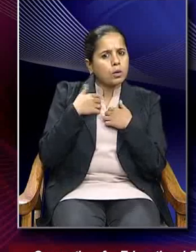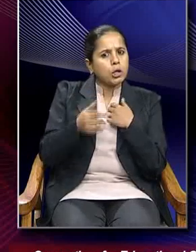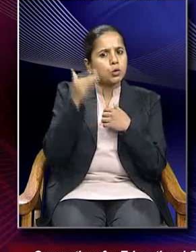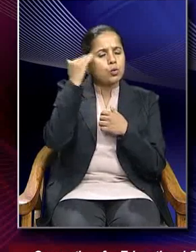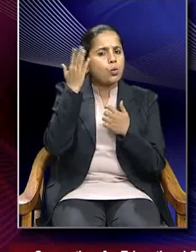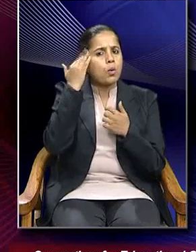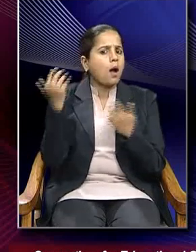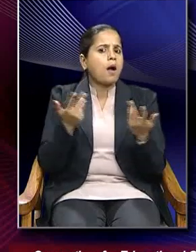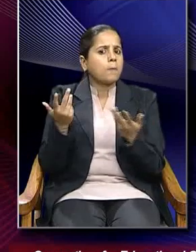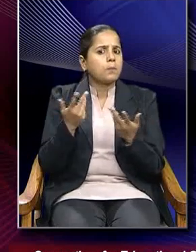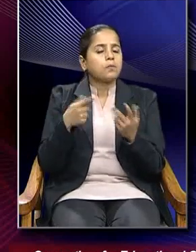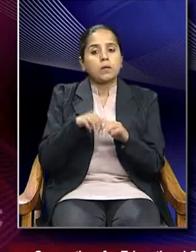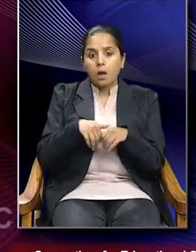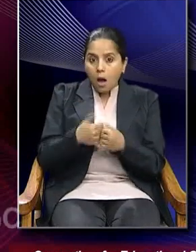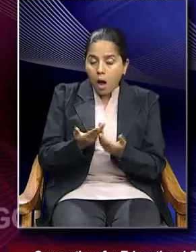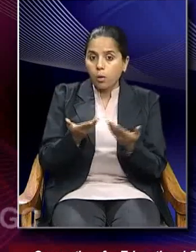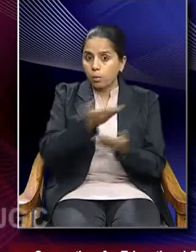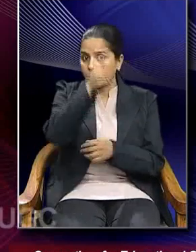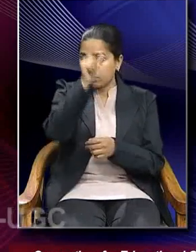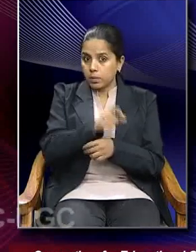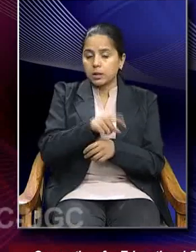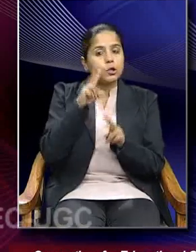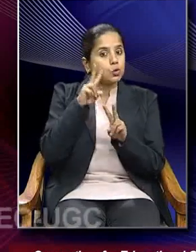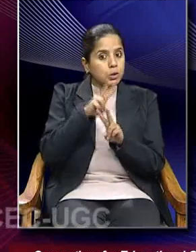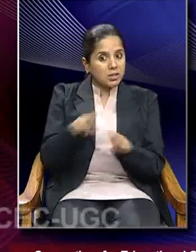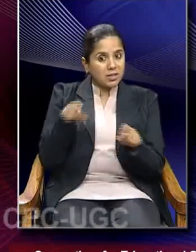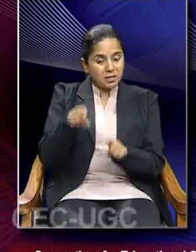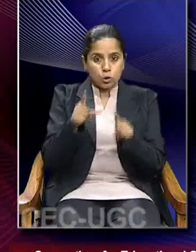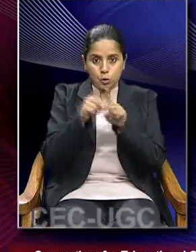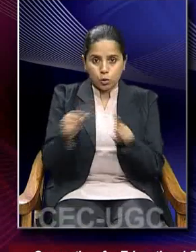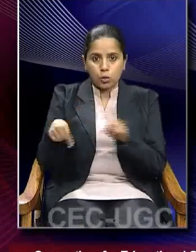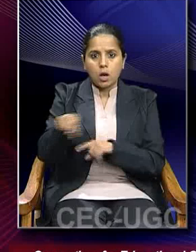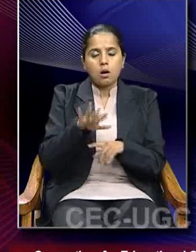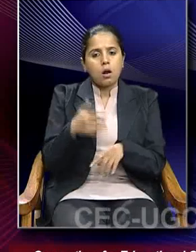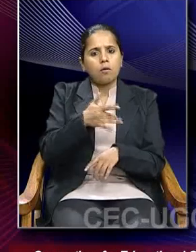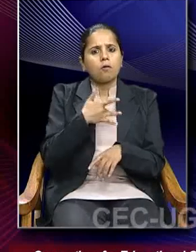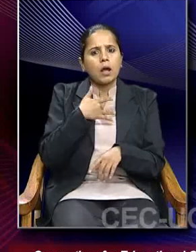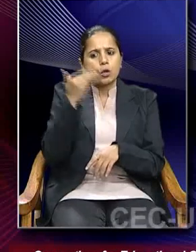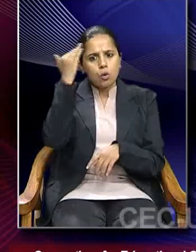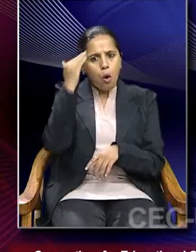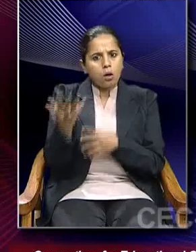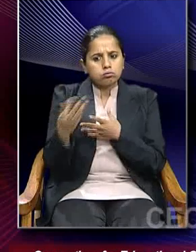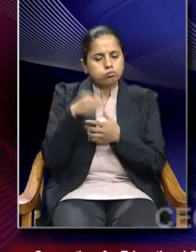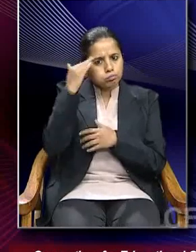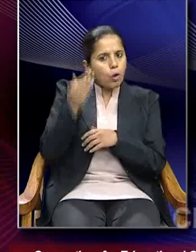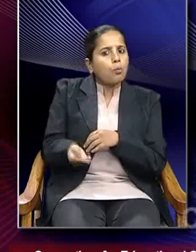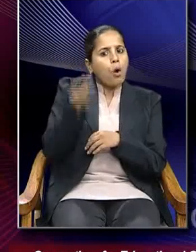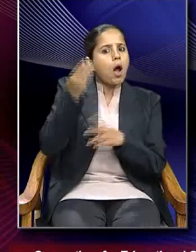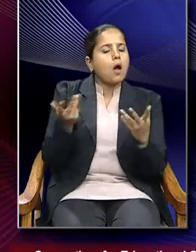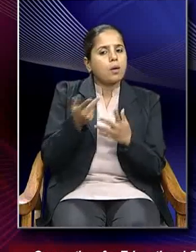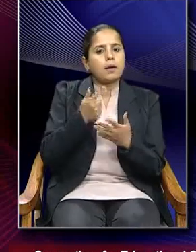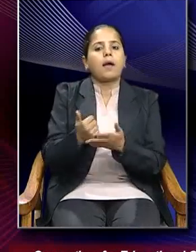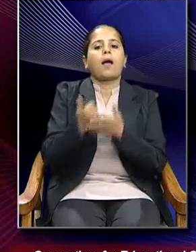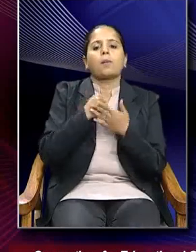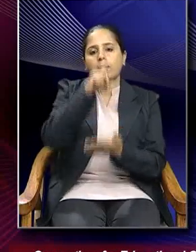knowing, or how the research will contribute to knowledge, and that will help